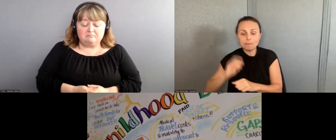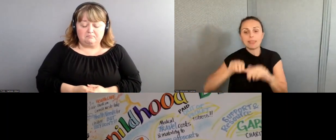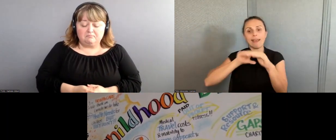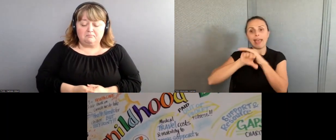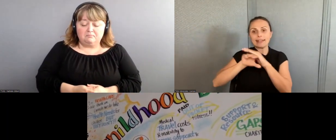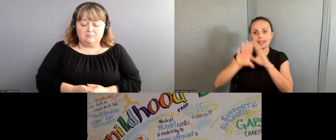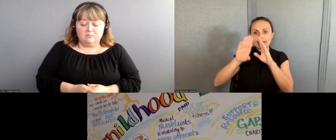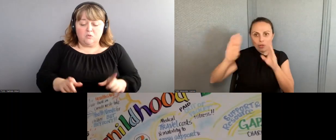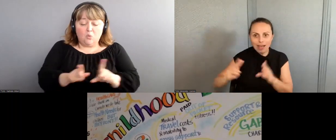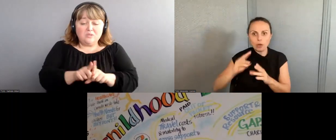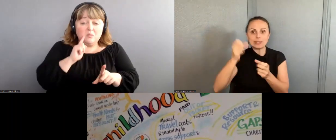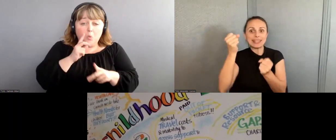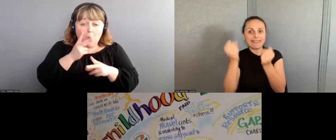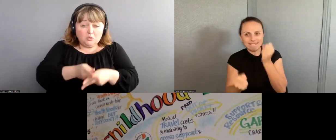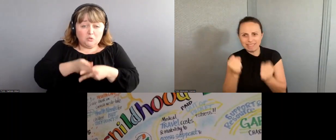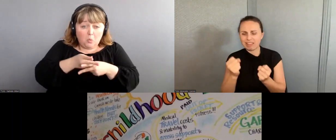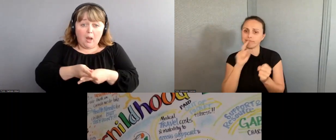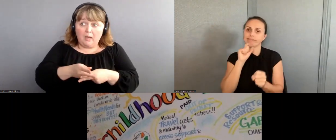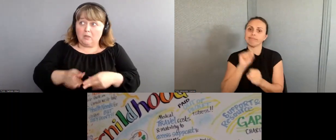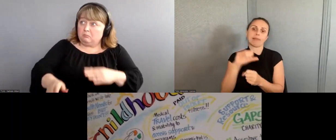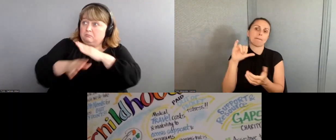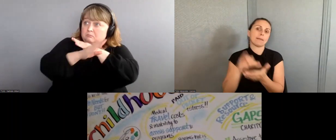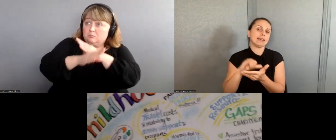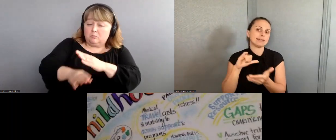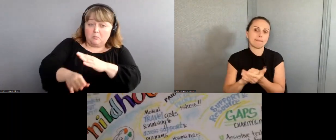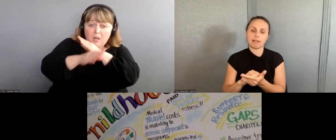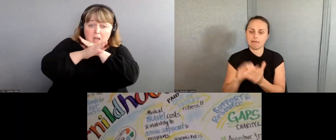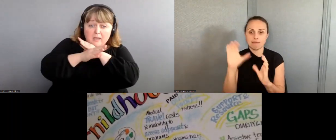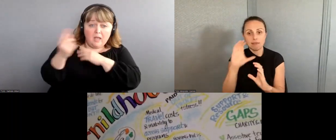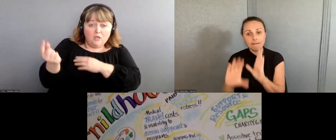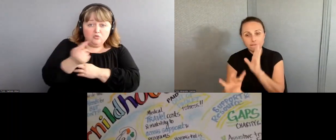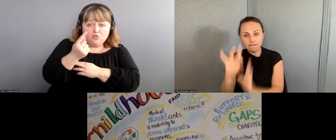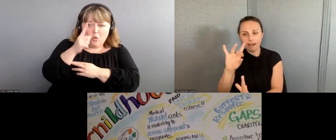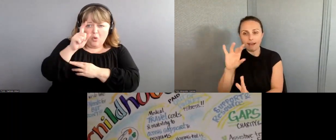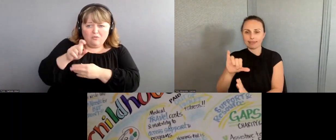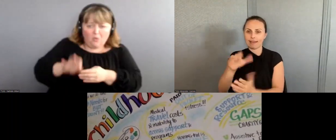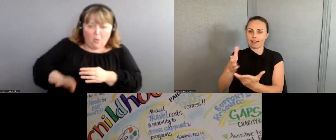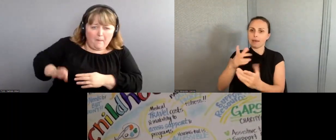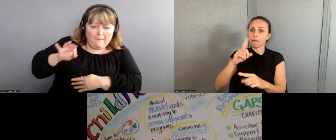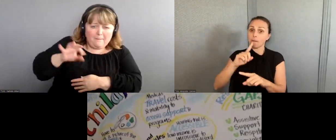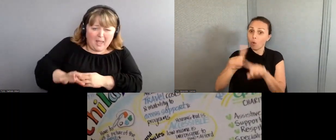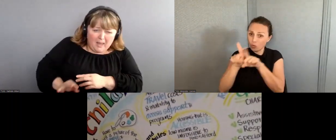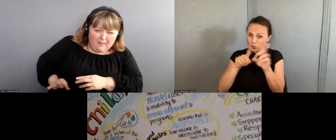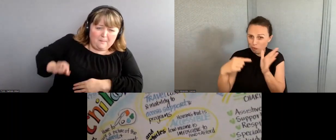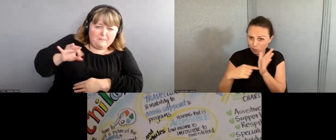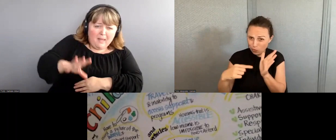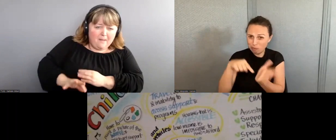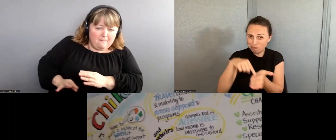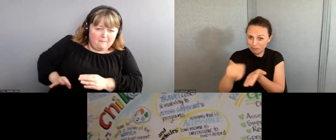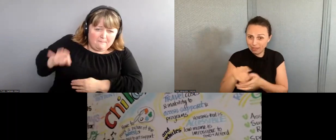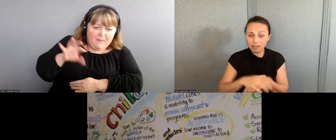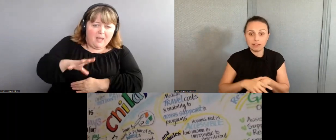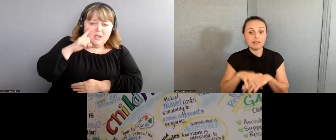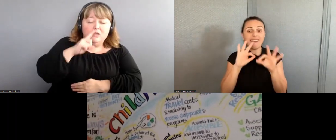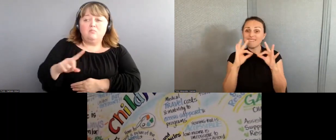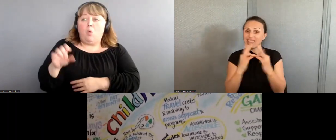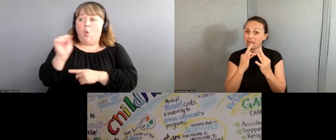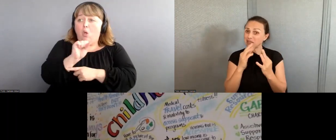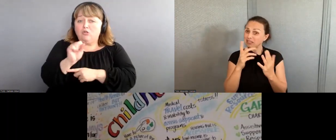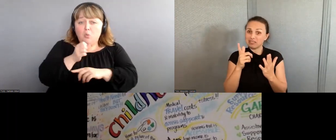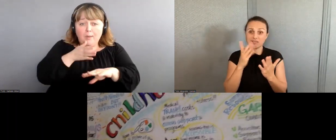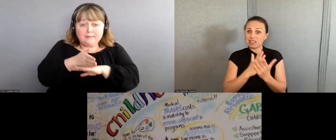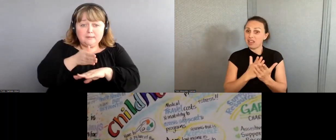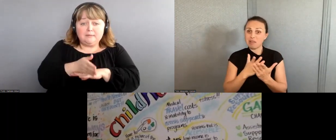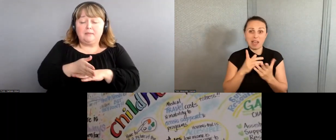and vehicles, and how impossible it is to just find that, but afford it. Families that have to move, have